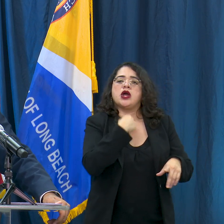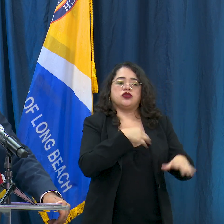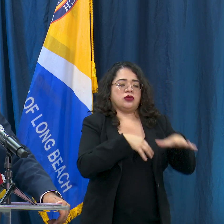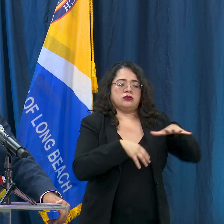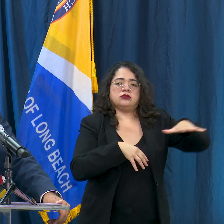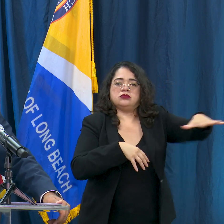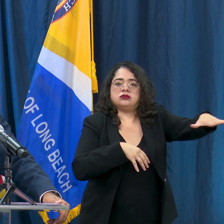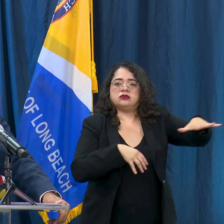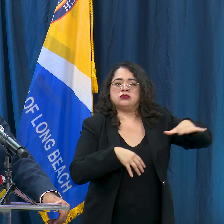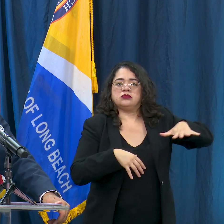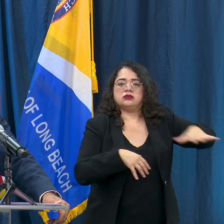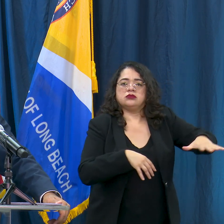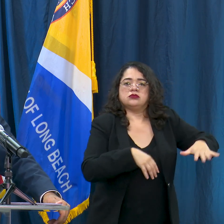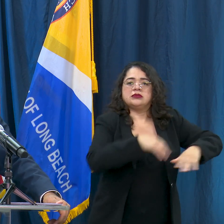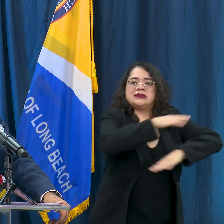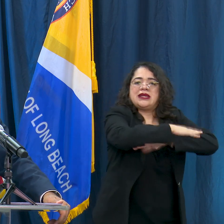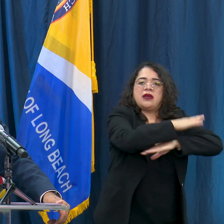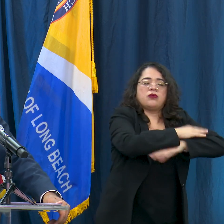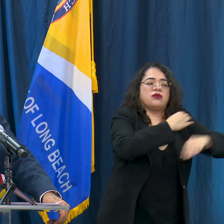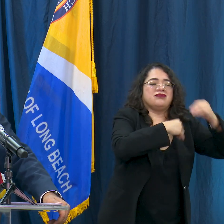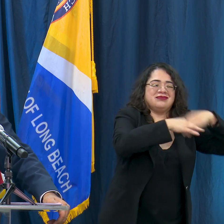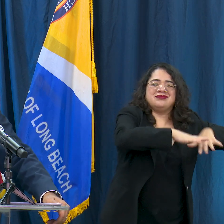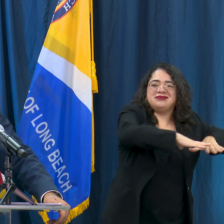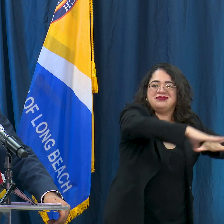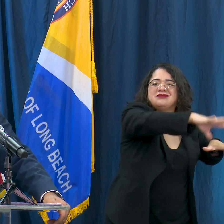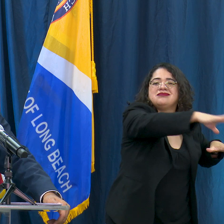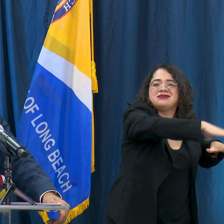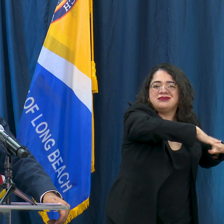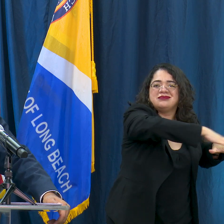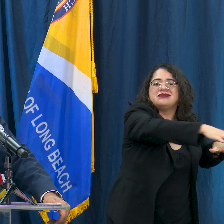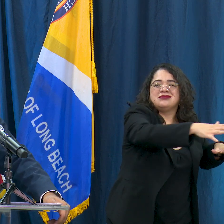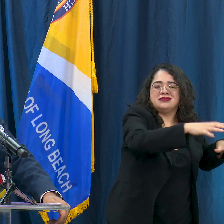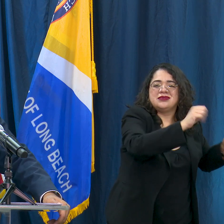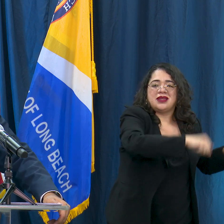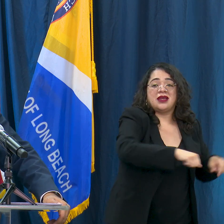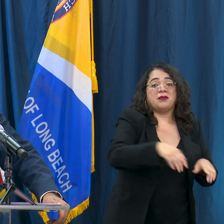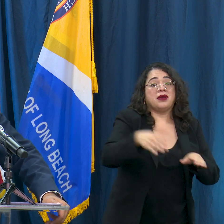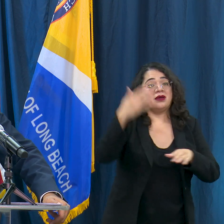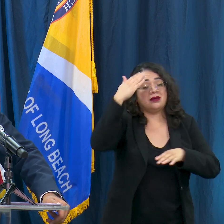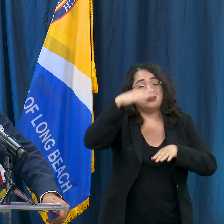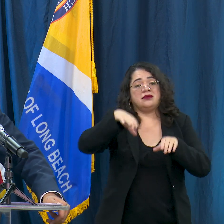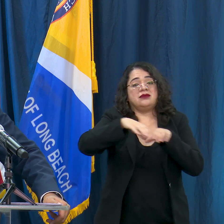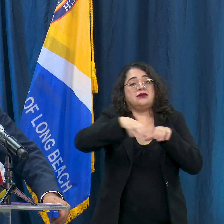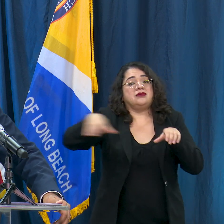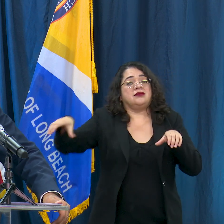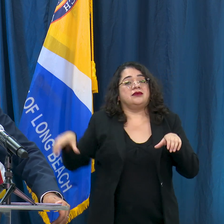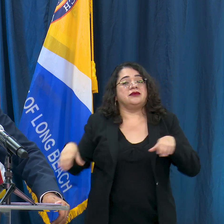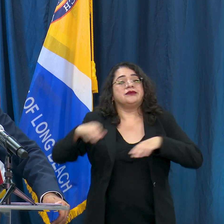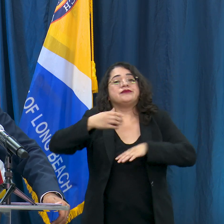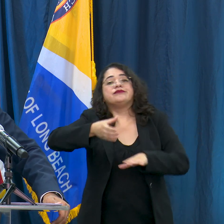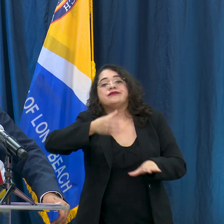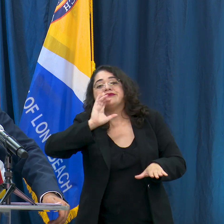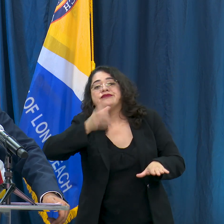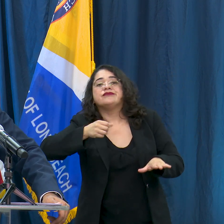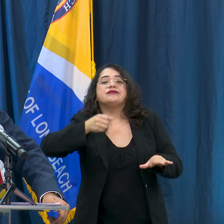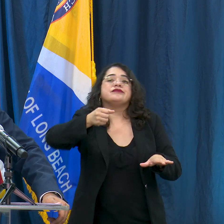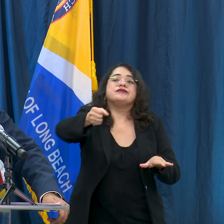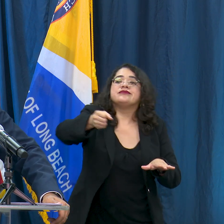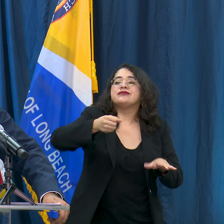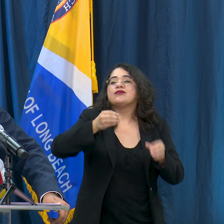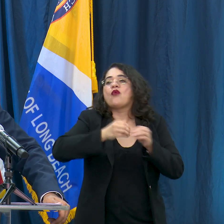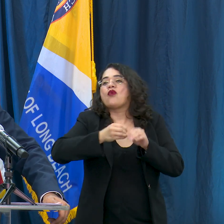And if it's a bar with food, we've announced that before. Movie theaters are still